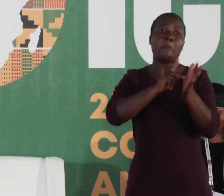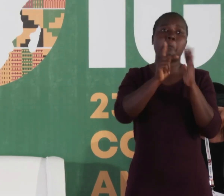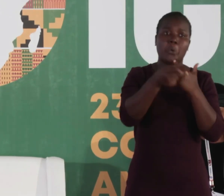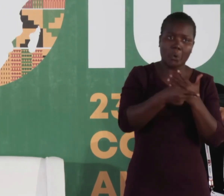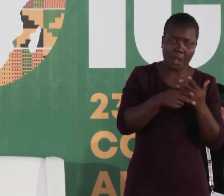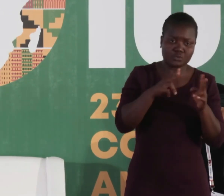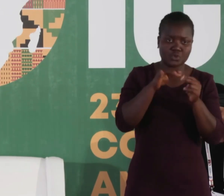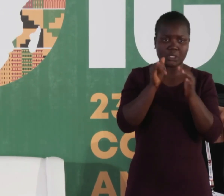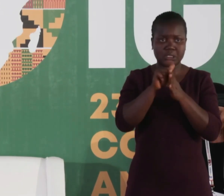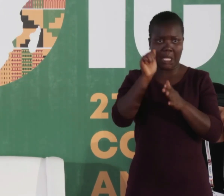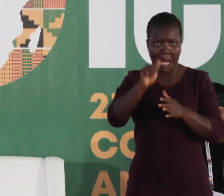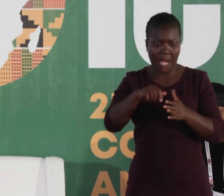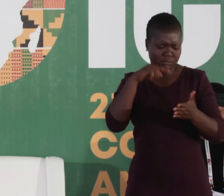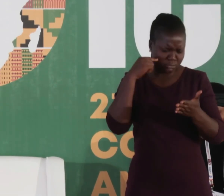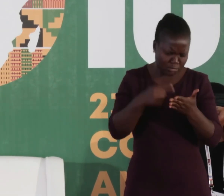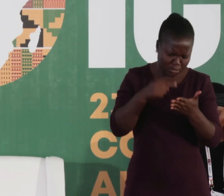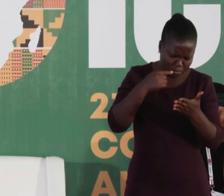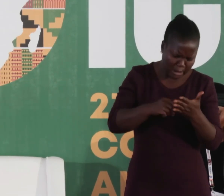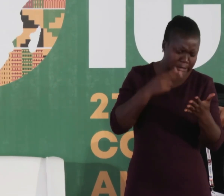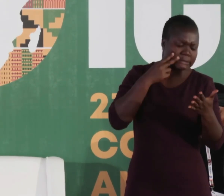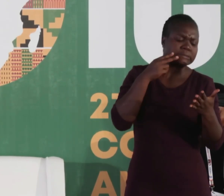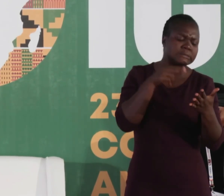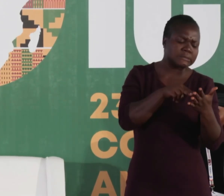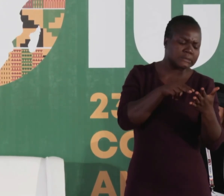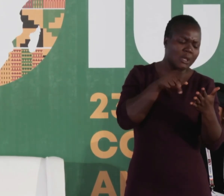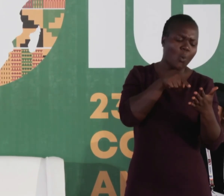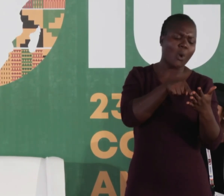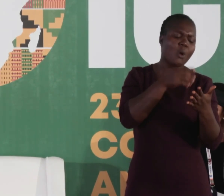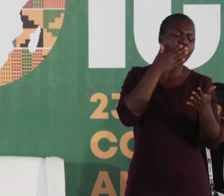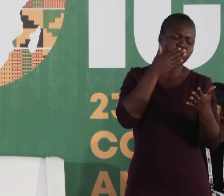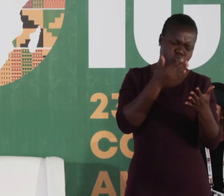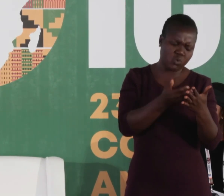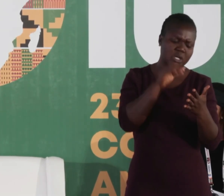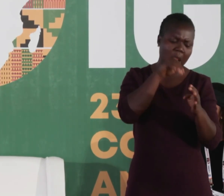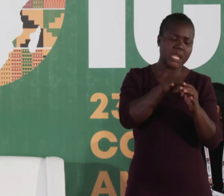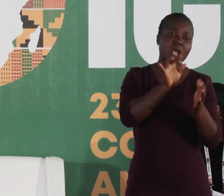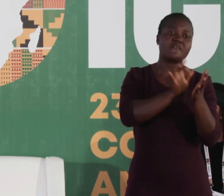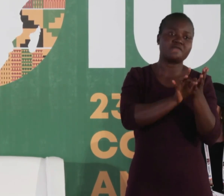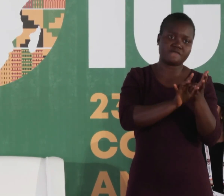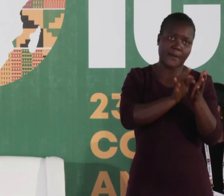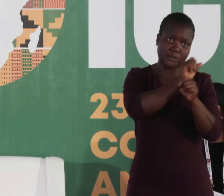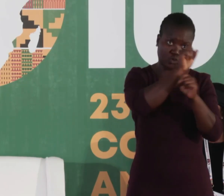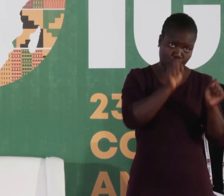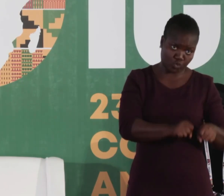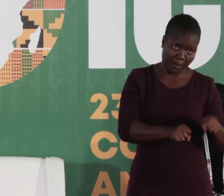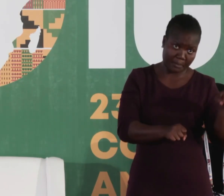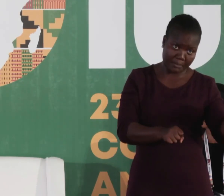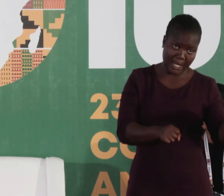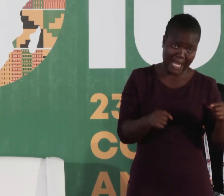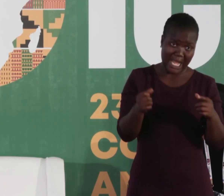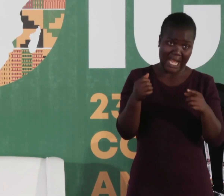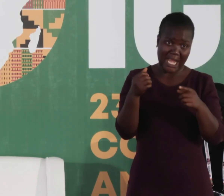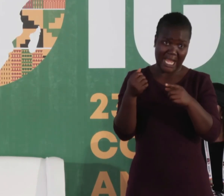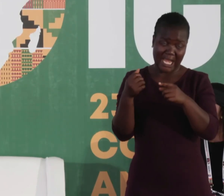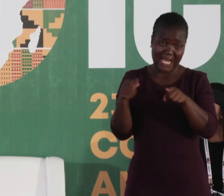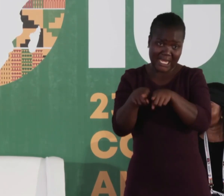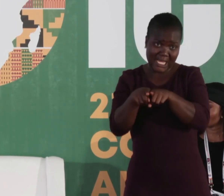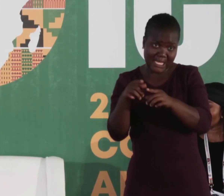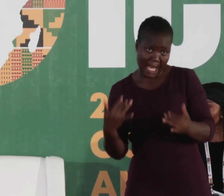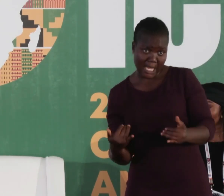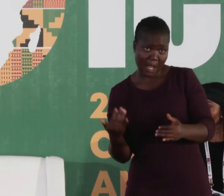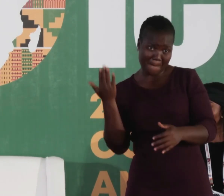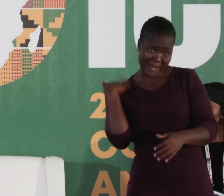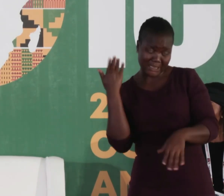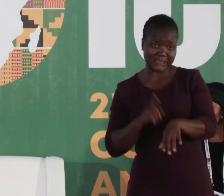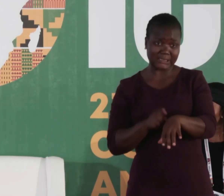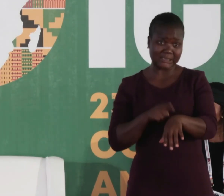to see if they are acceptable in the pharmacy, like the recently approved long-acting